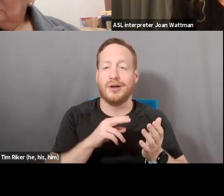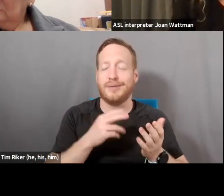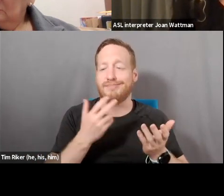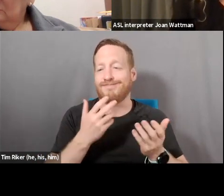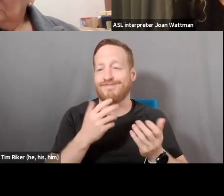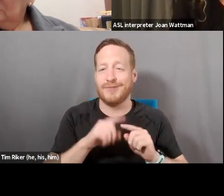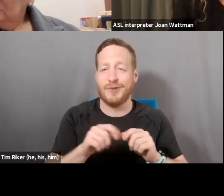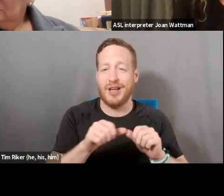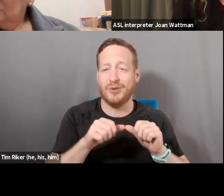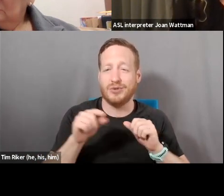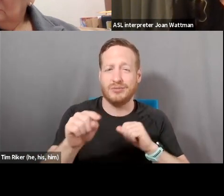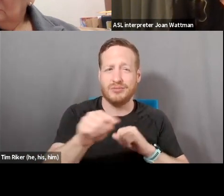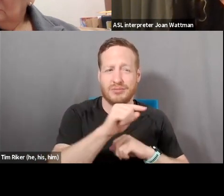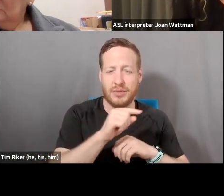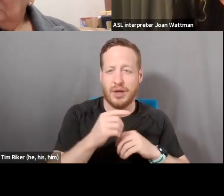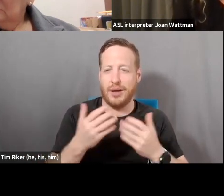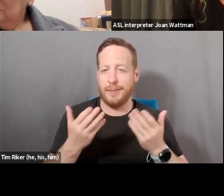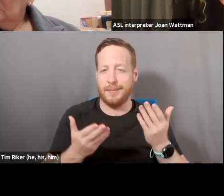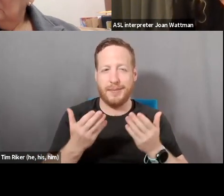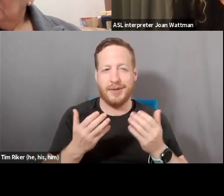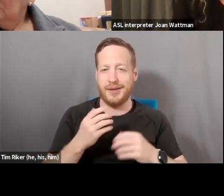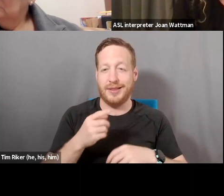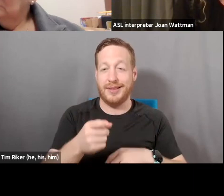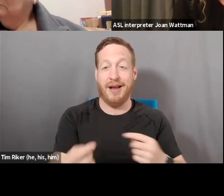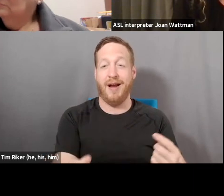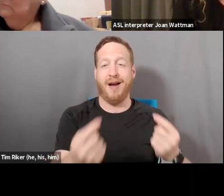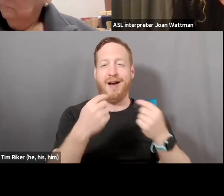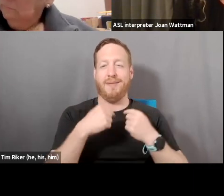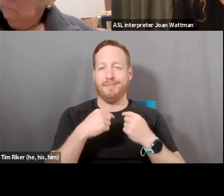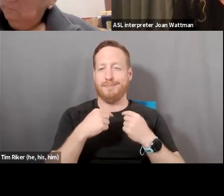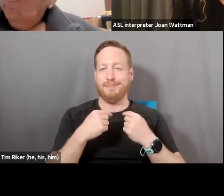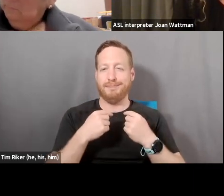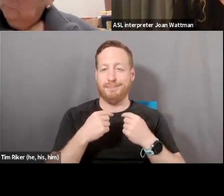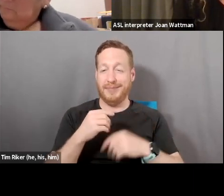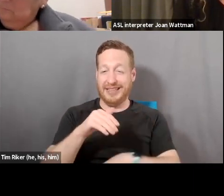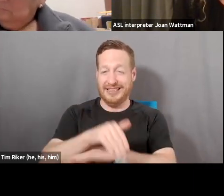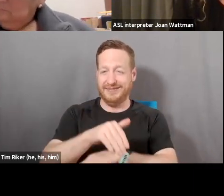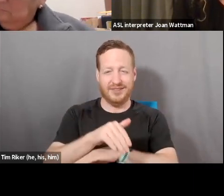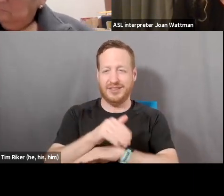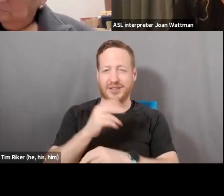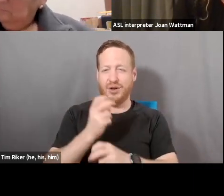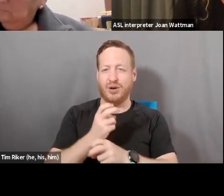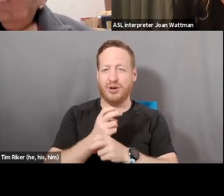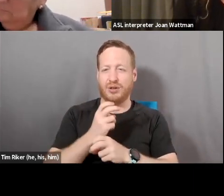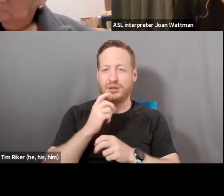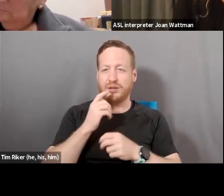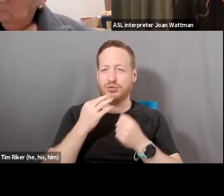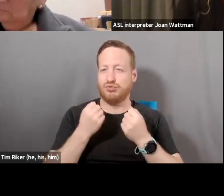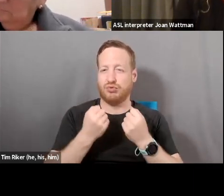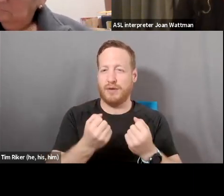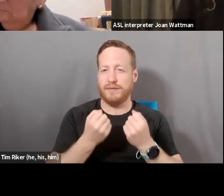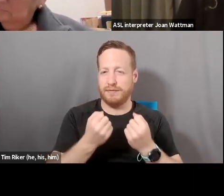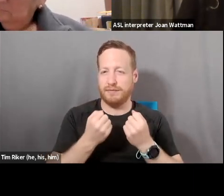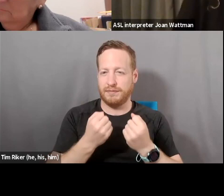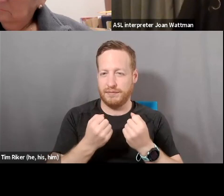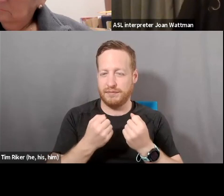the centers with senior citizens in different areas around the state, and they don't identify as part